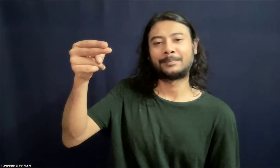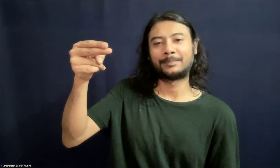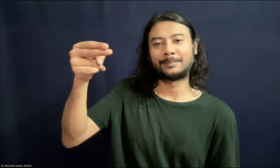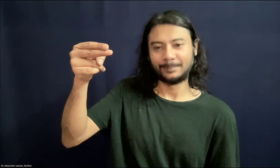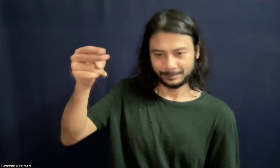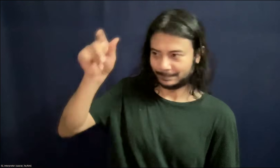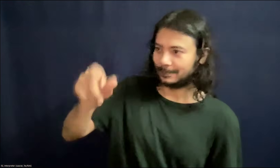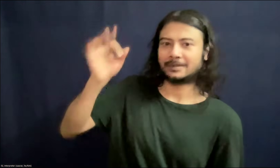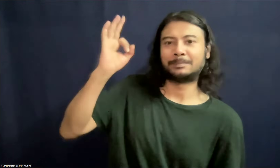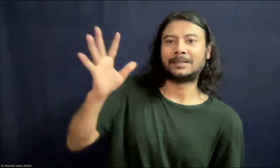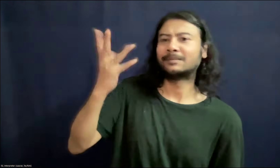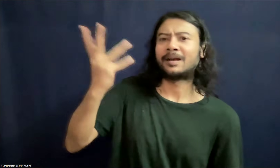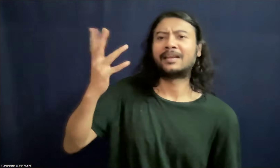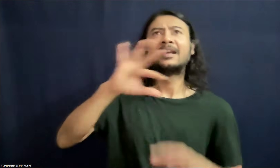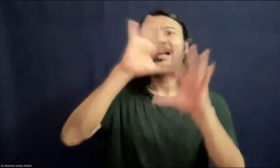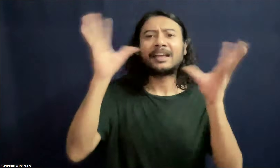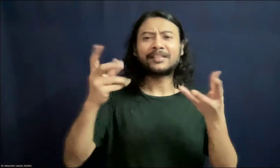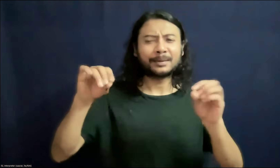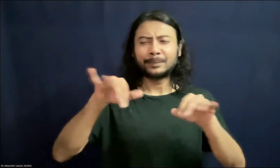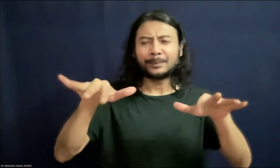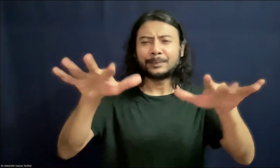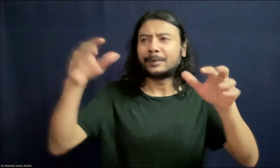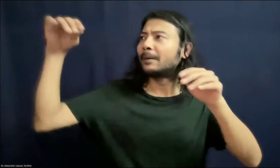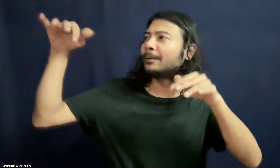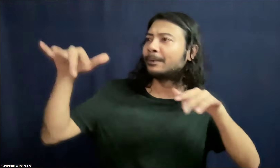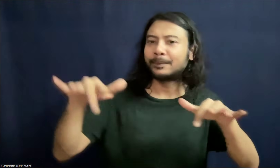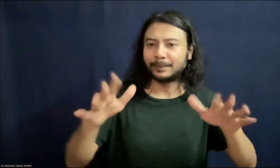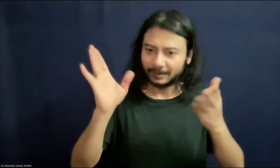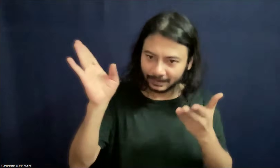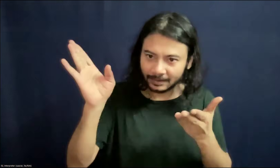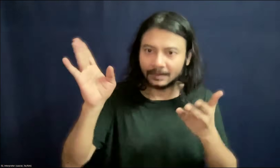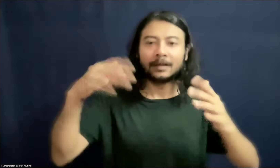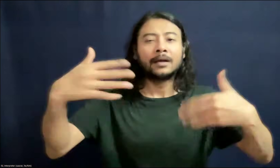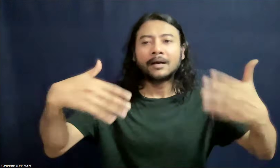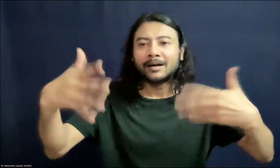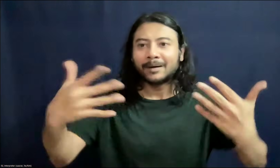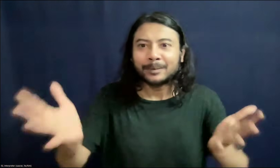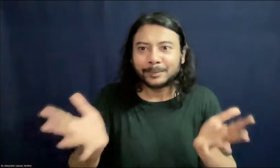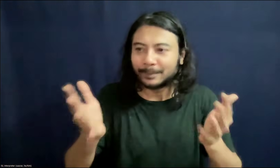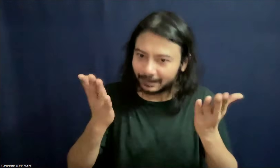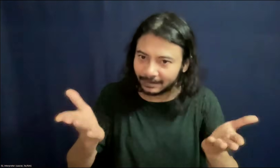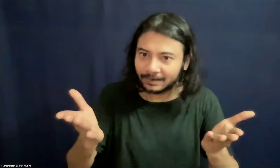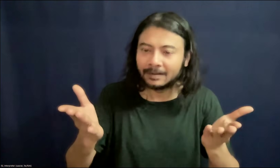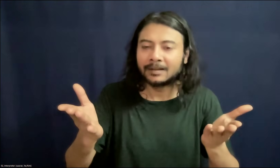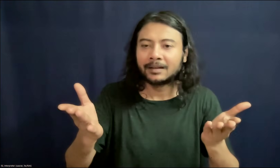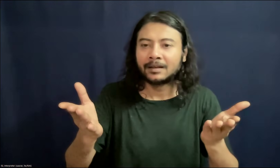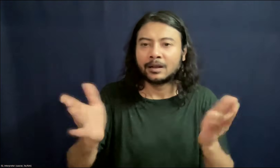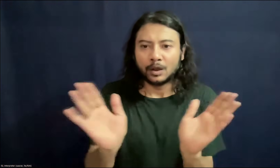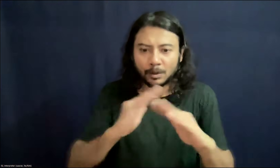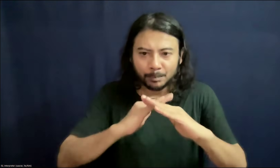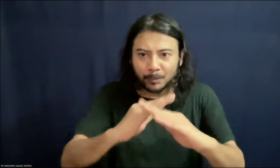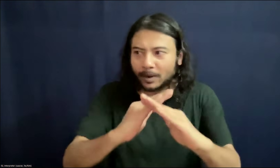everything. I created everything. I maintain everything. I protect everything. I am also present as Paramatma.